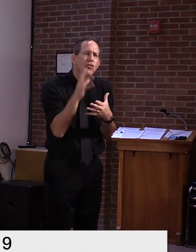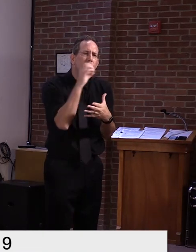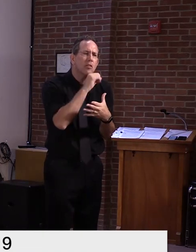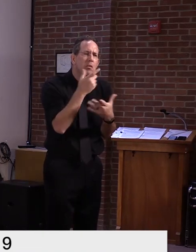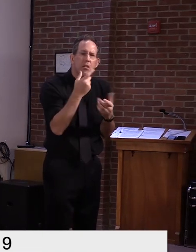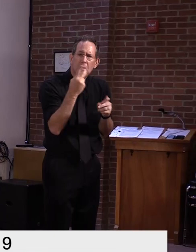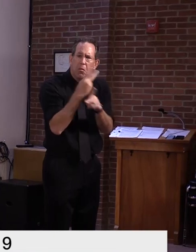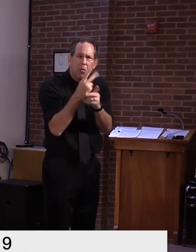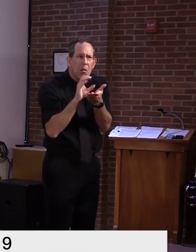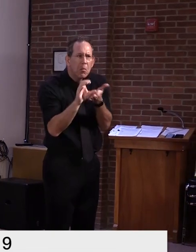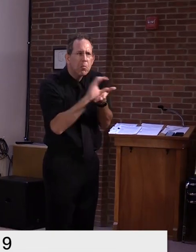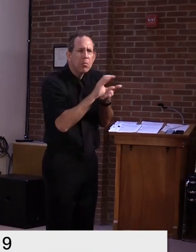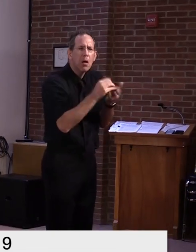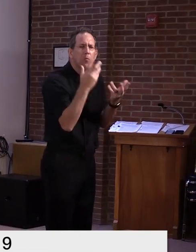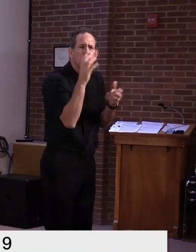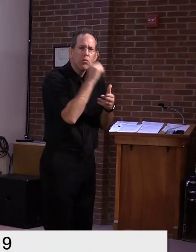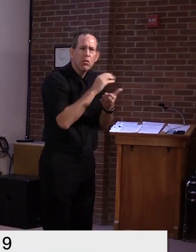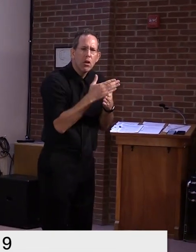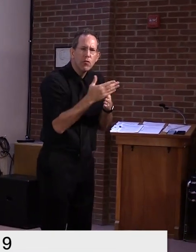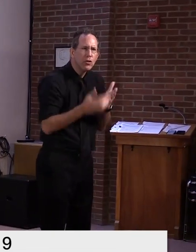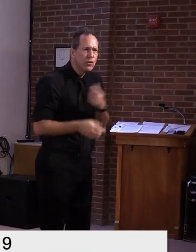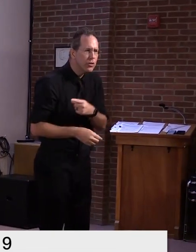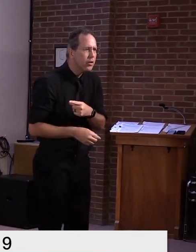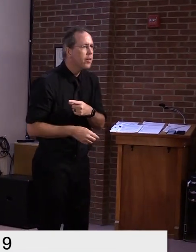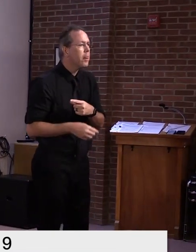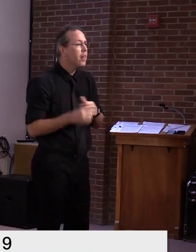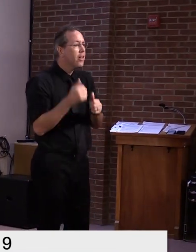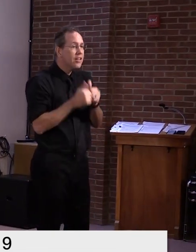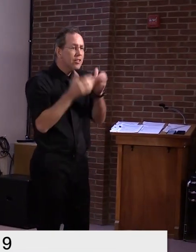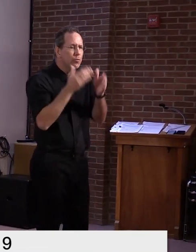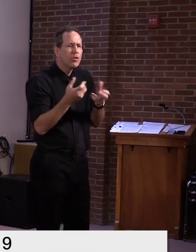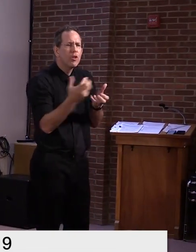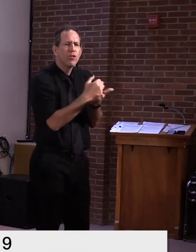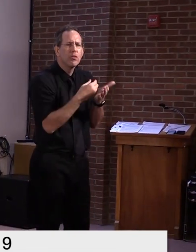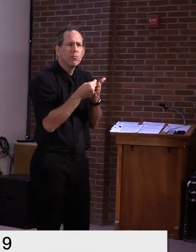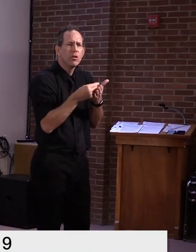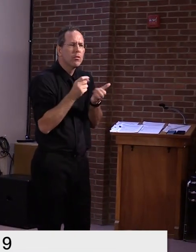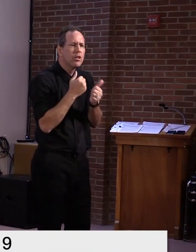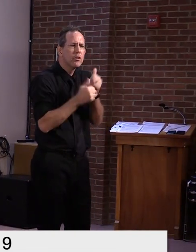there's two buckets that will go. You either get 1,200